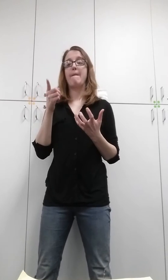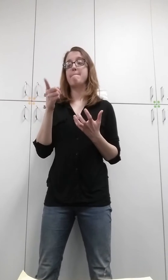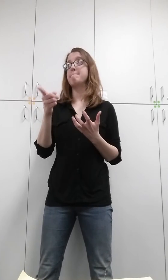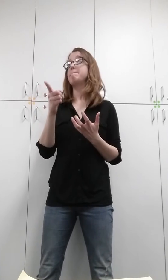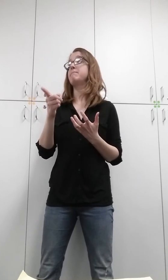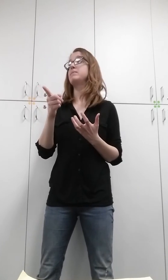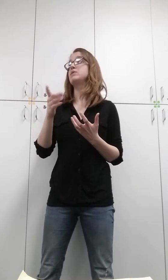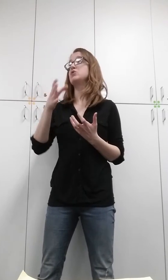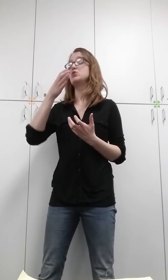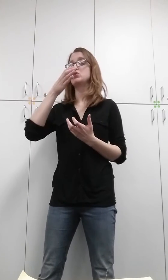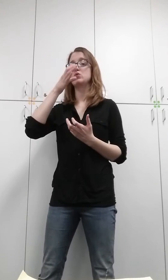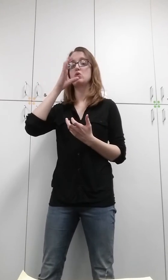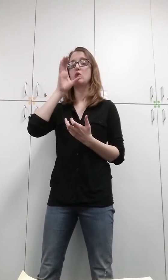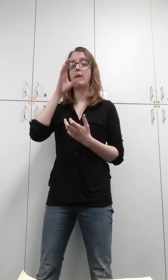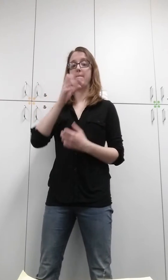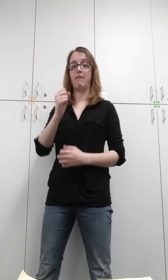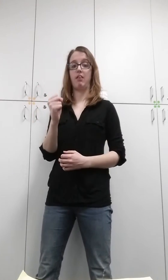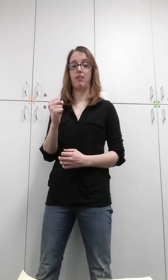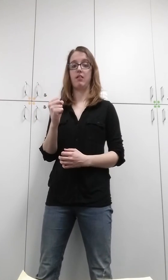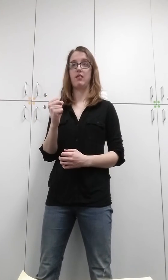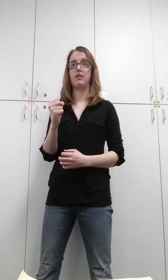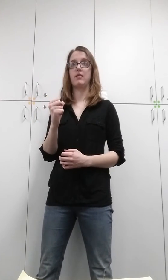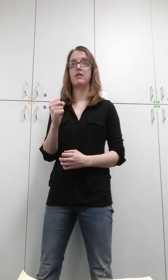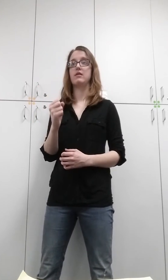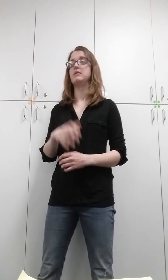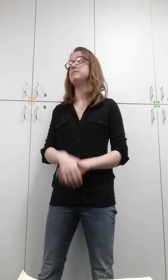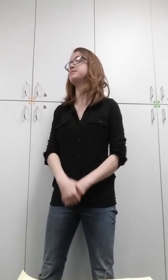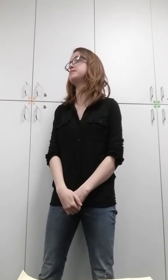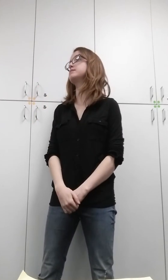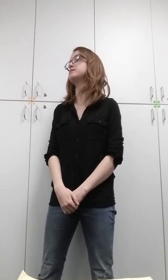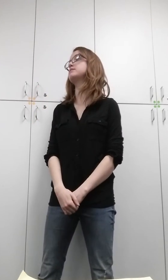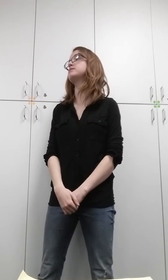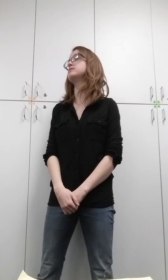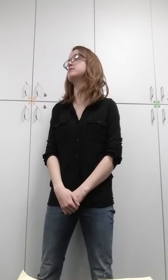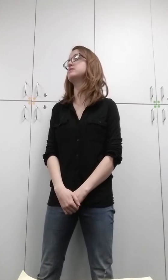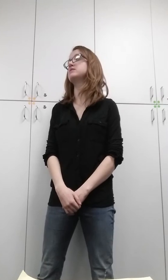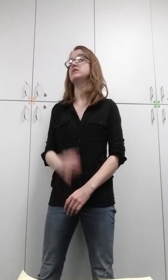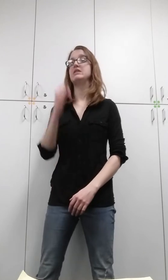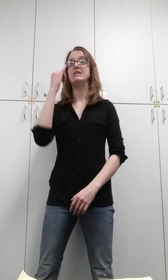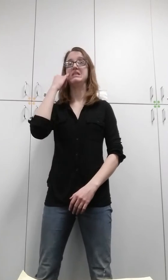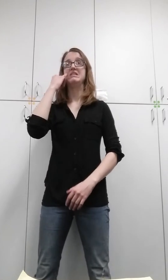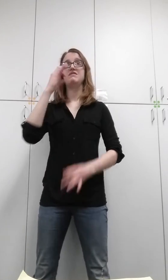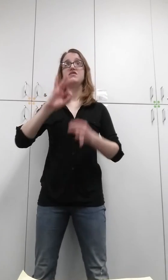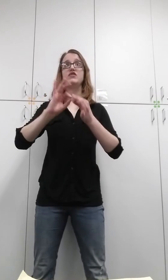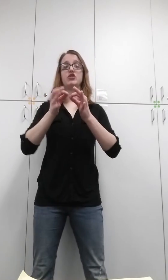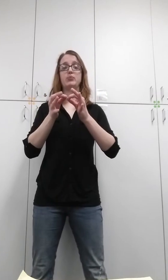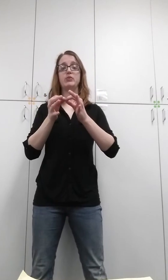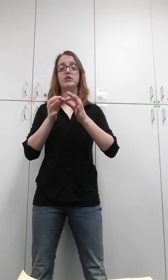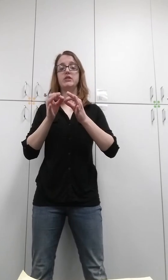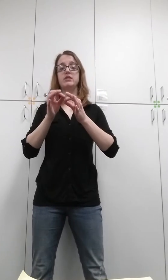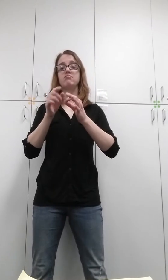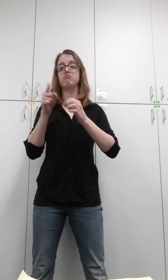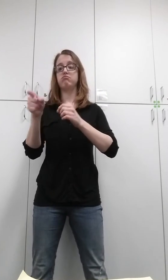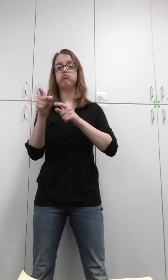body. No, Mom, I don't want to. If you're interpreting into English with that direct dialogue, it's going to sound